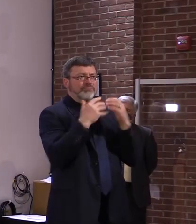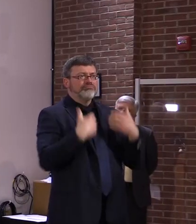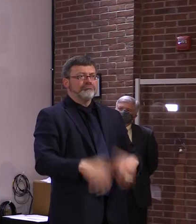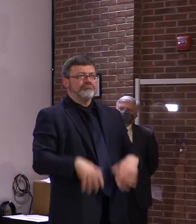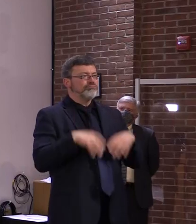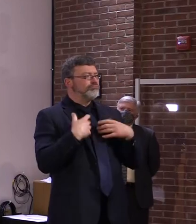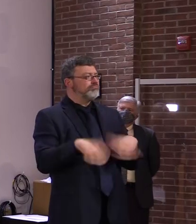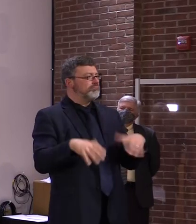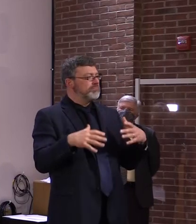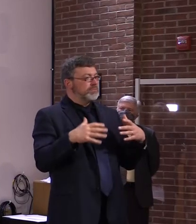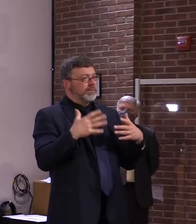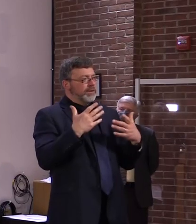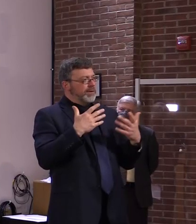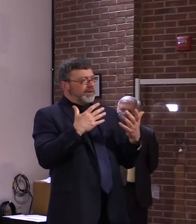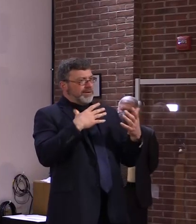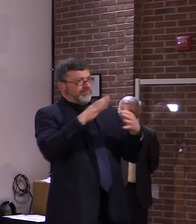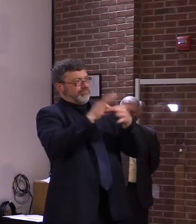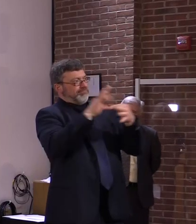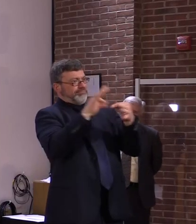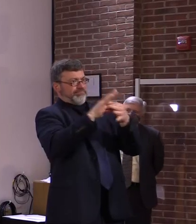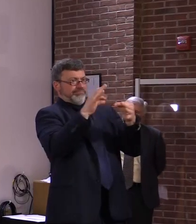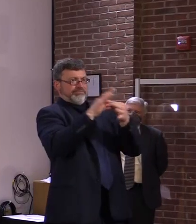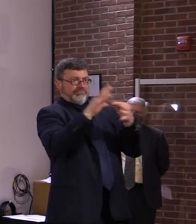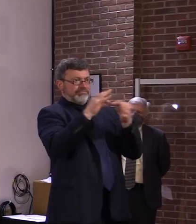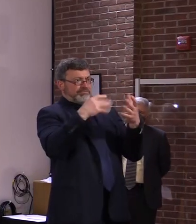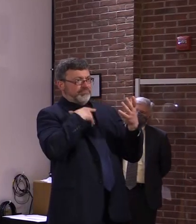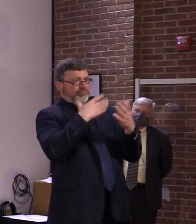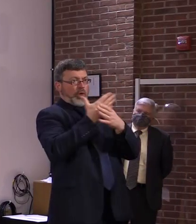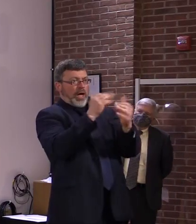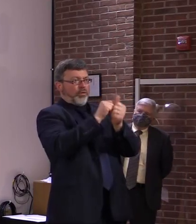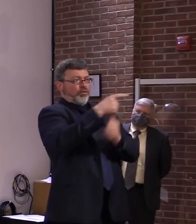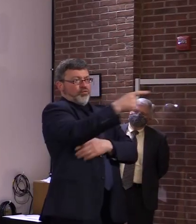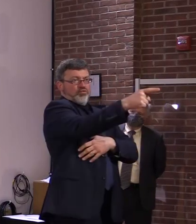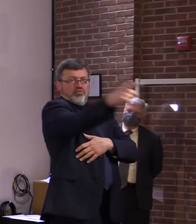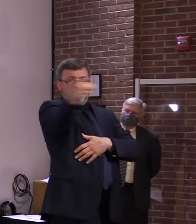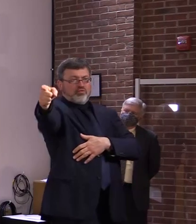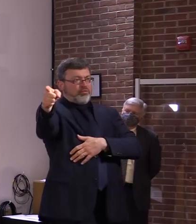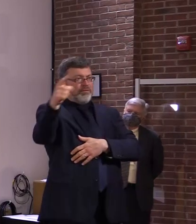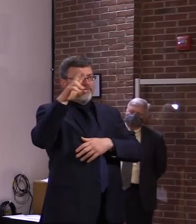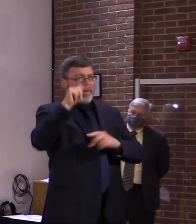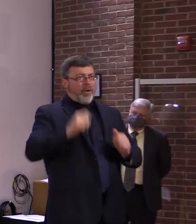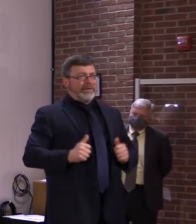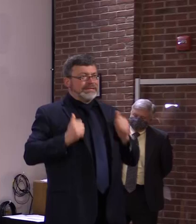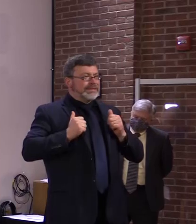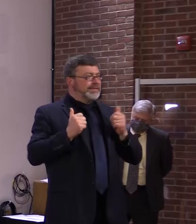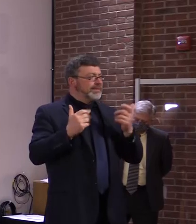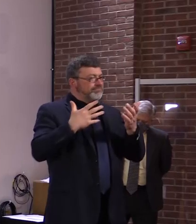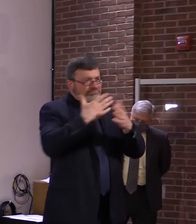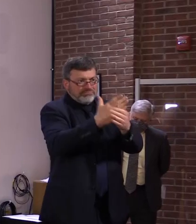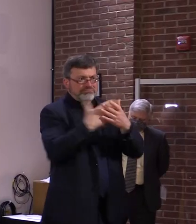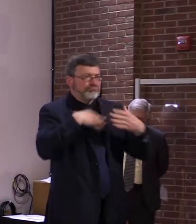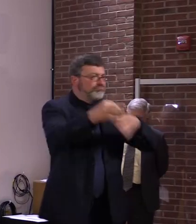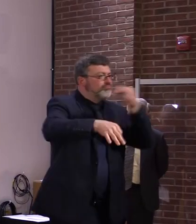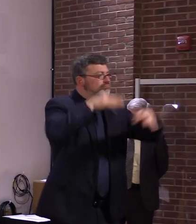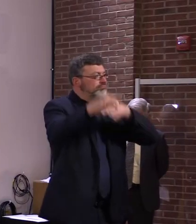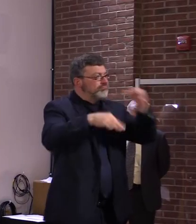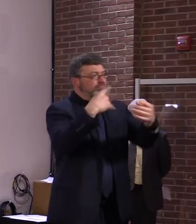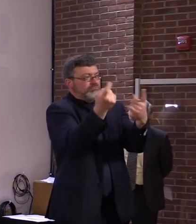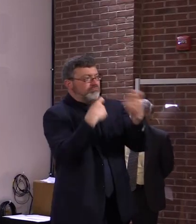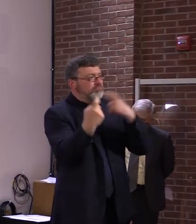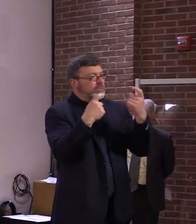hear from people from all over the state by telephone and have them hear their thoughts, hear what's going on in